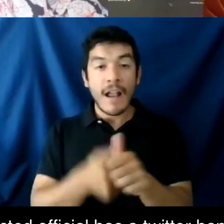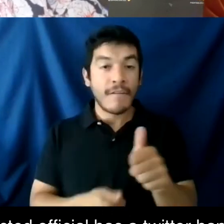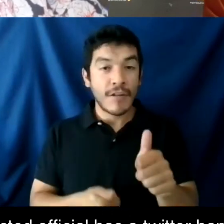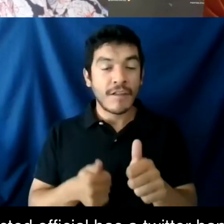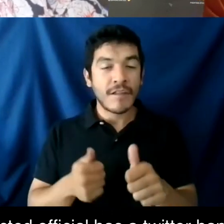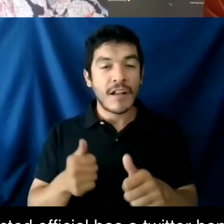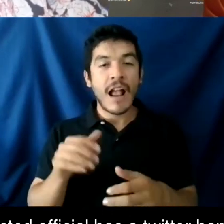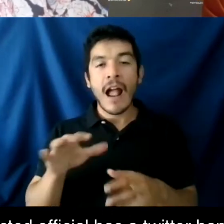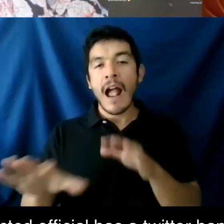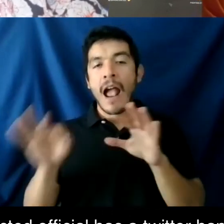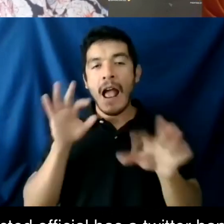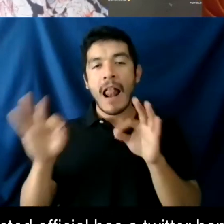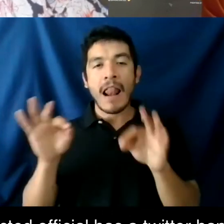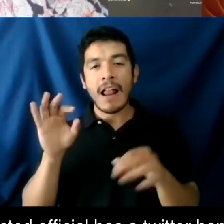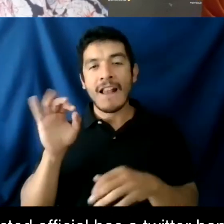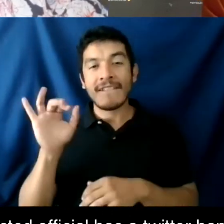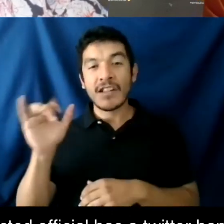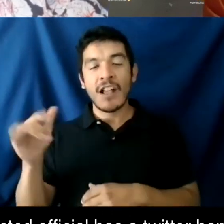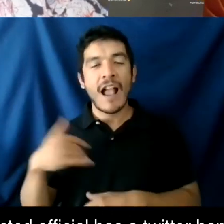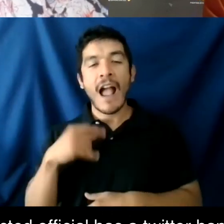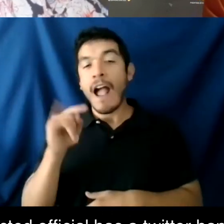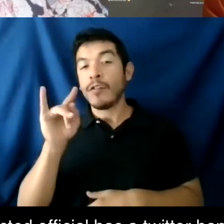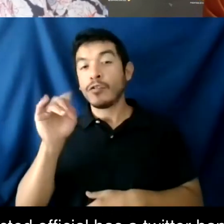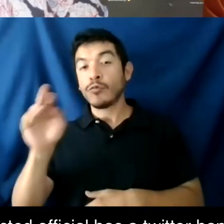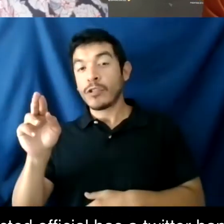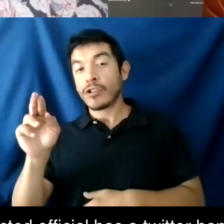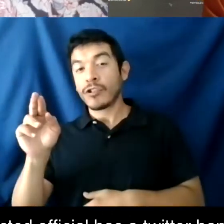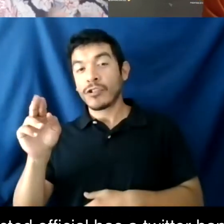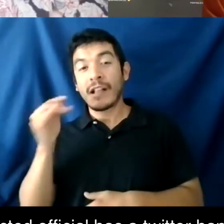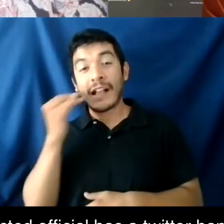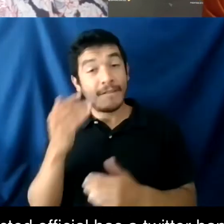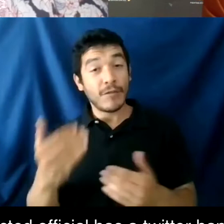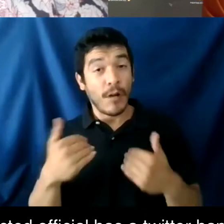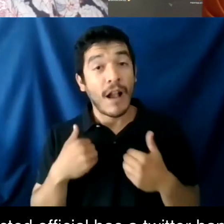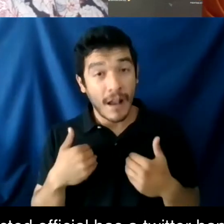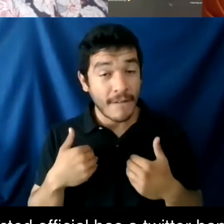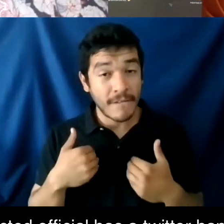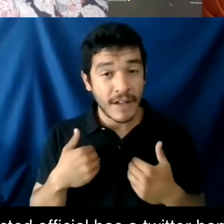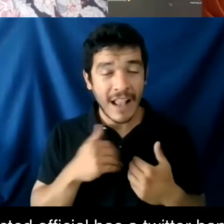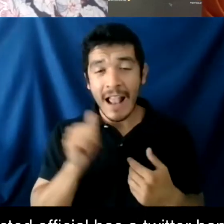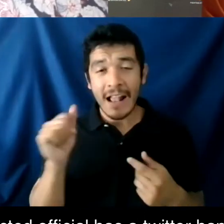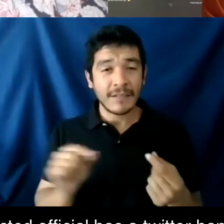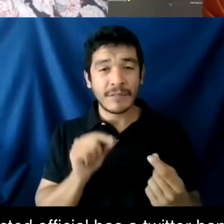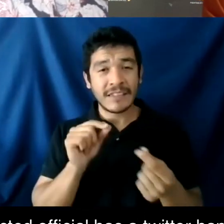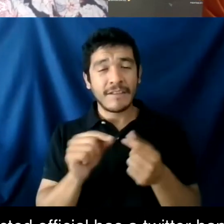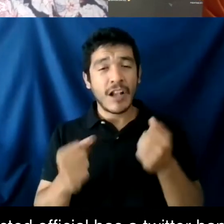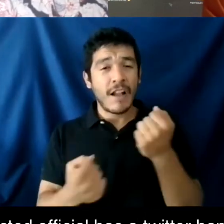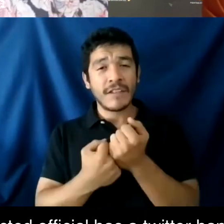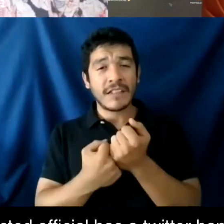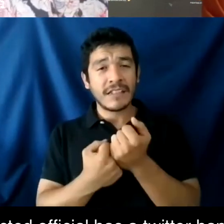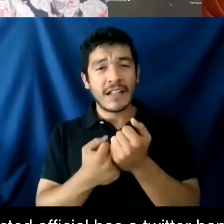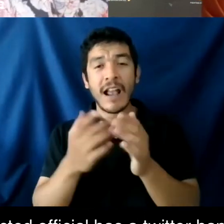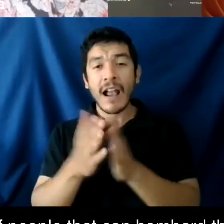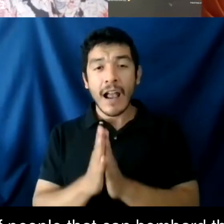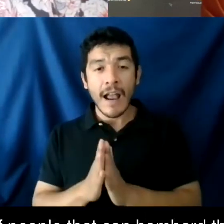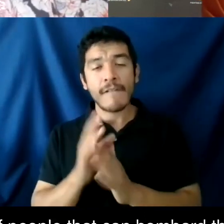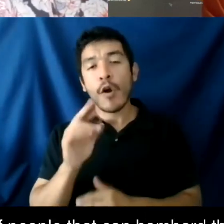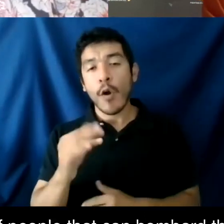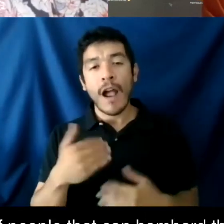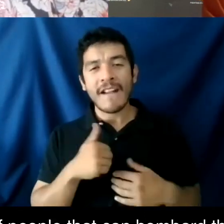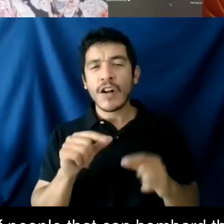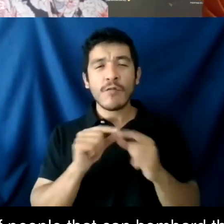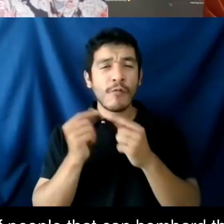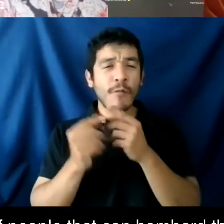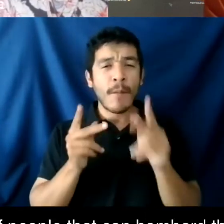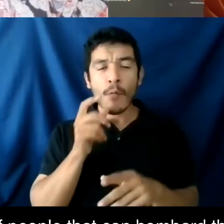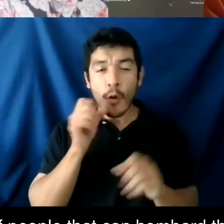elected official has a Twitter handle, and if you have a specific advocacy ask or have a group of